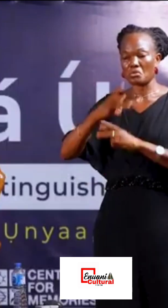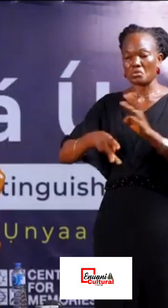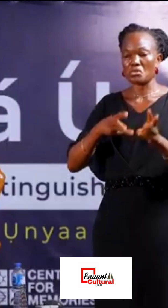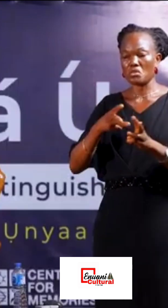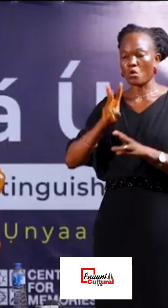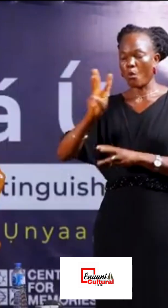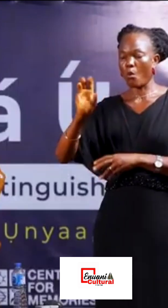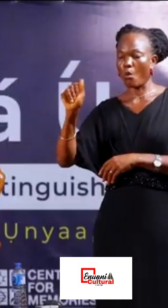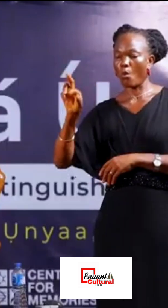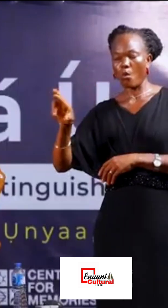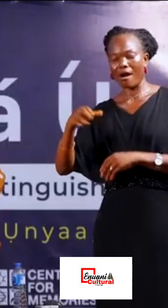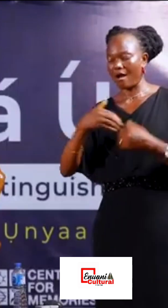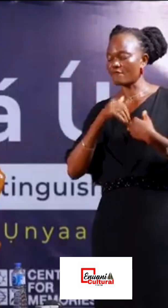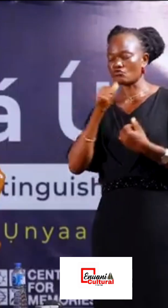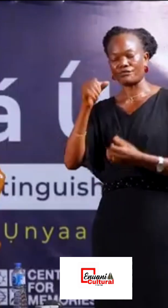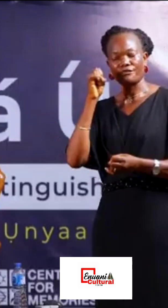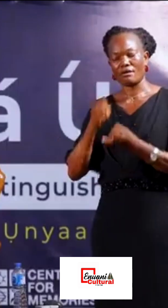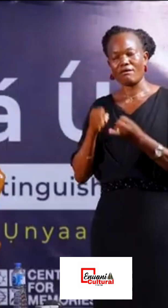ended that,